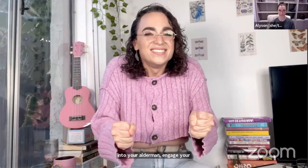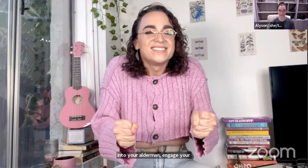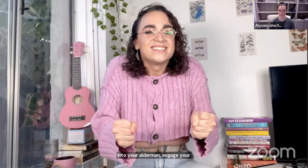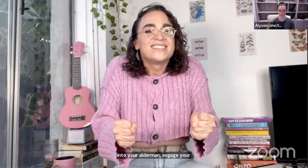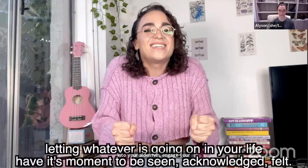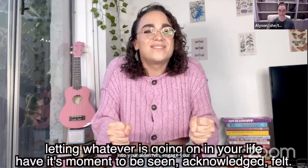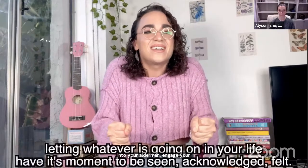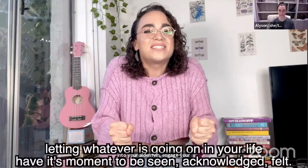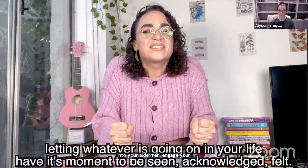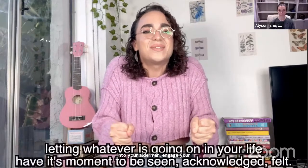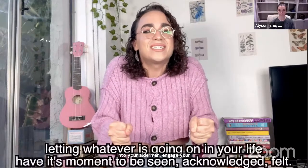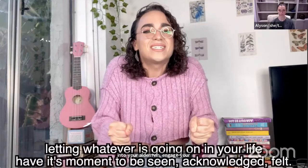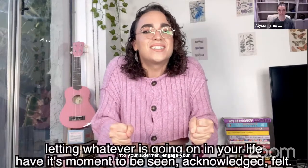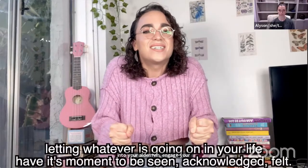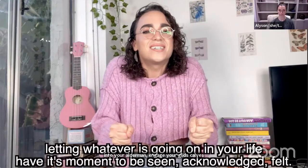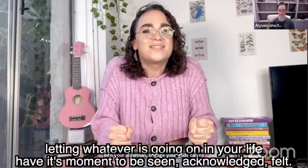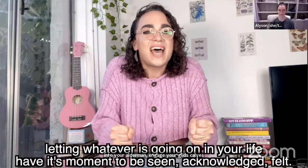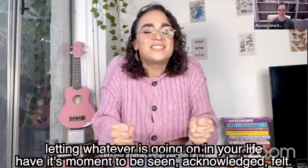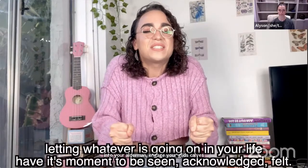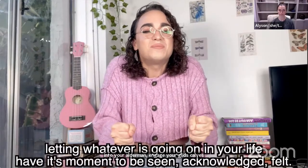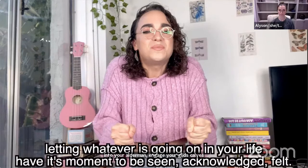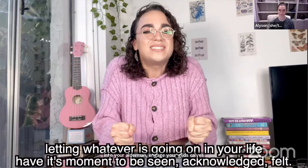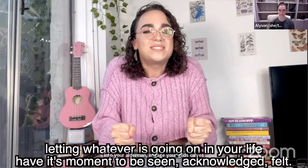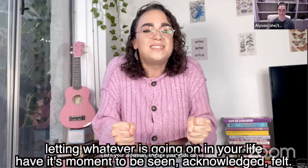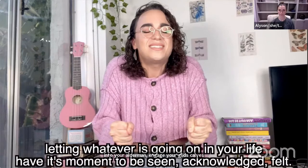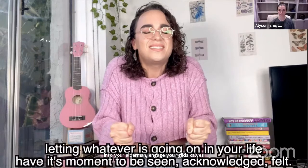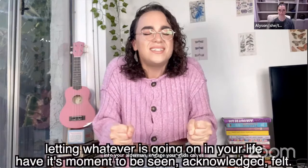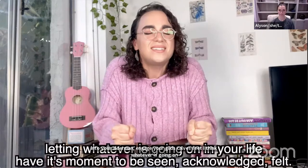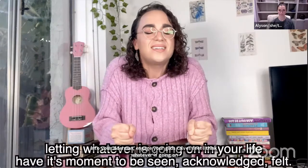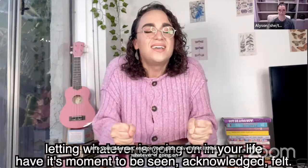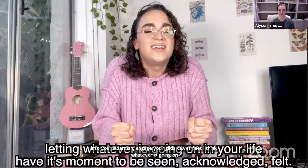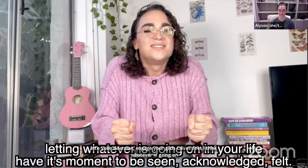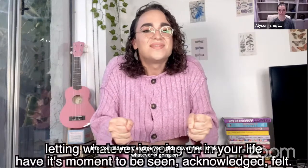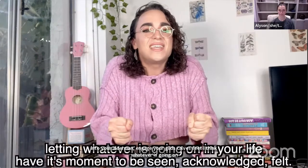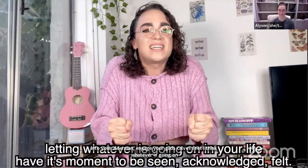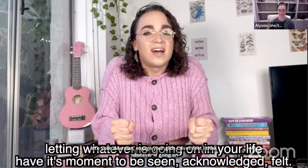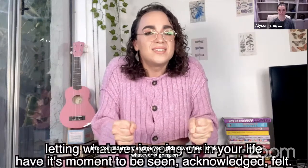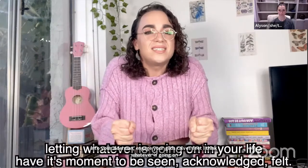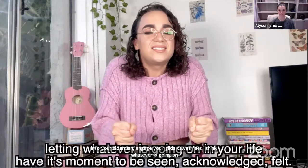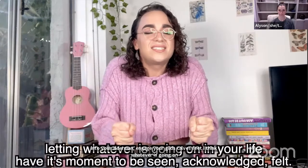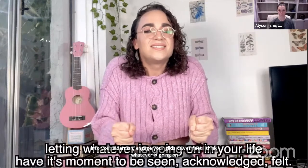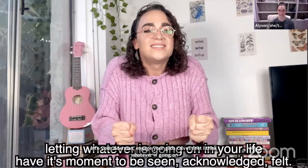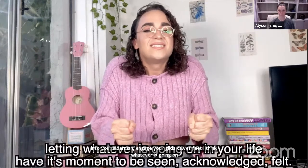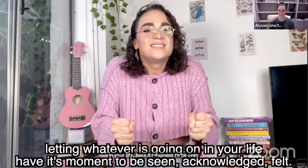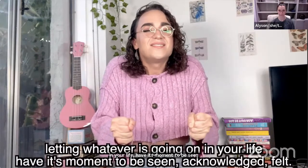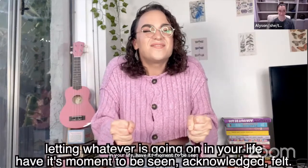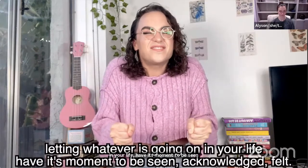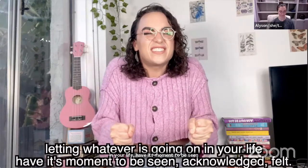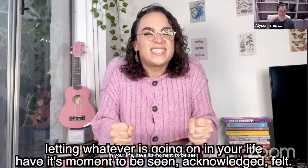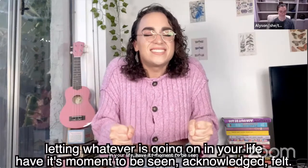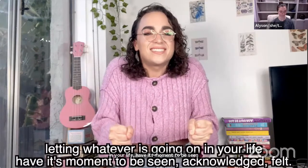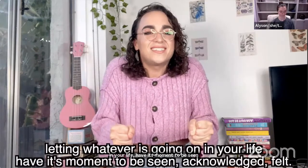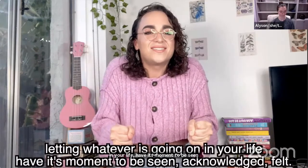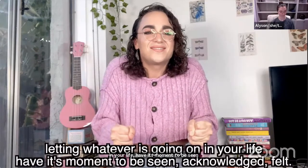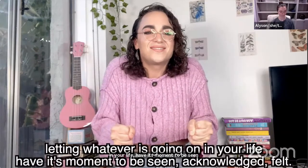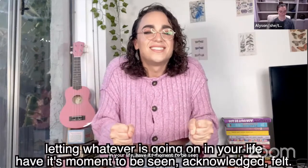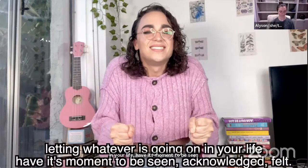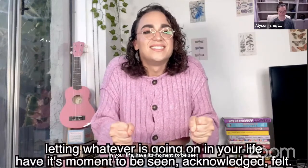feet, letting whatever is going on in your life have its moment to be seen, acknowledged,